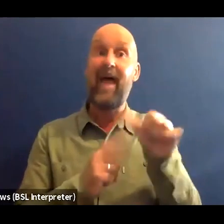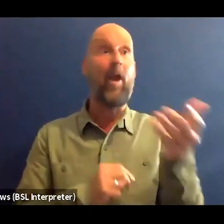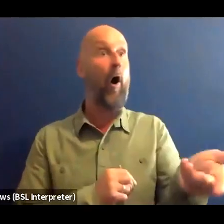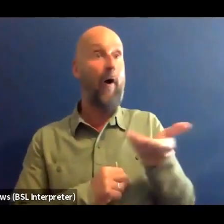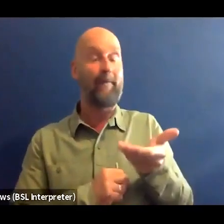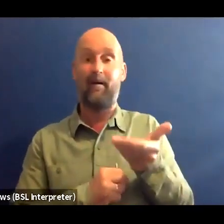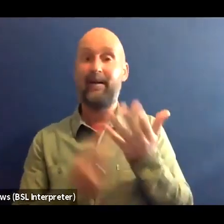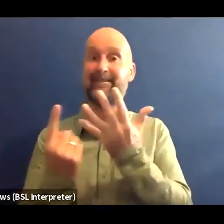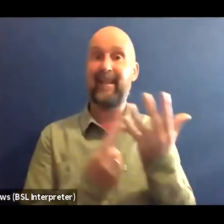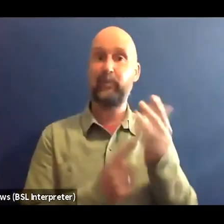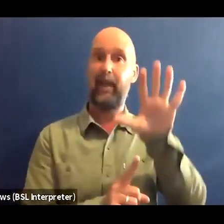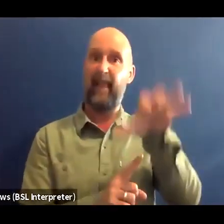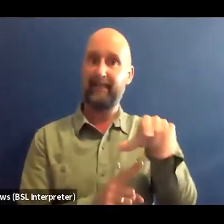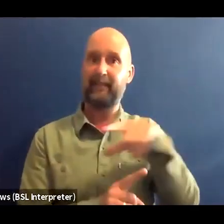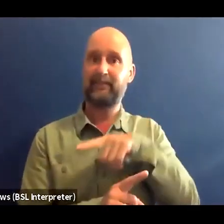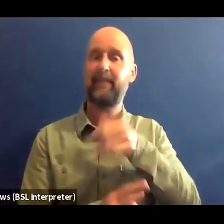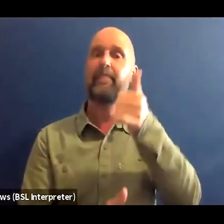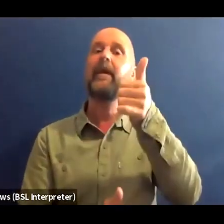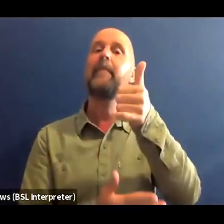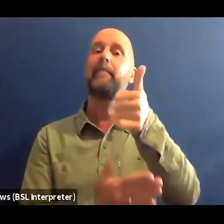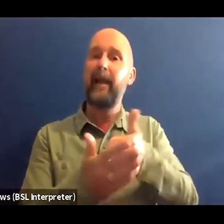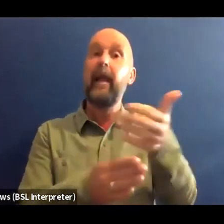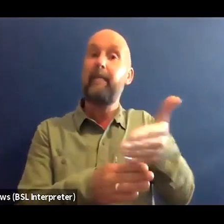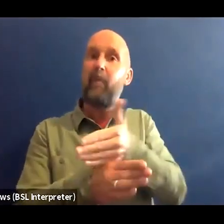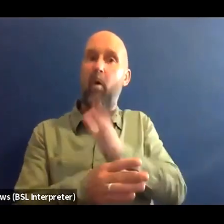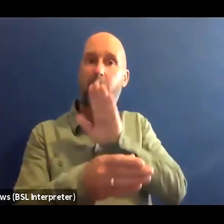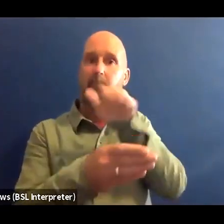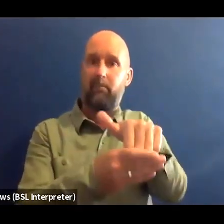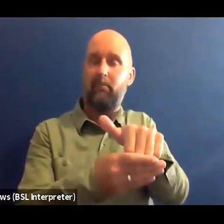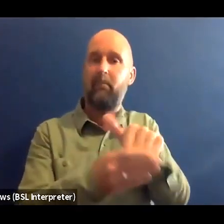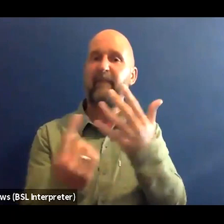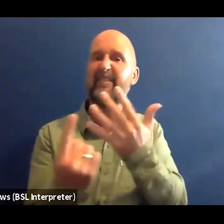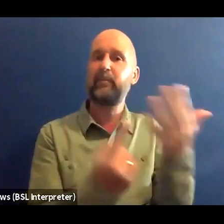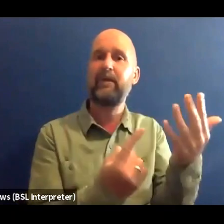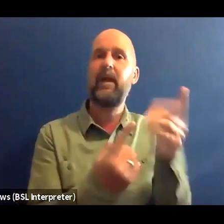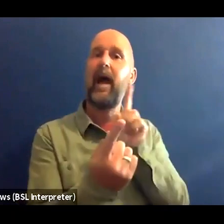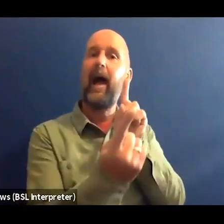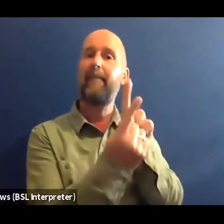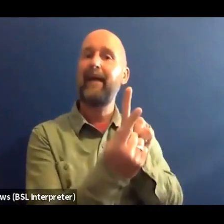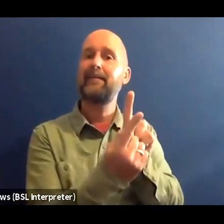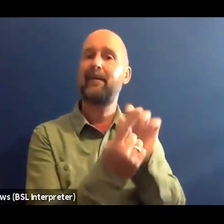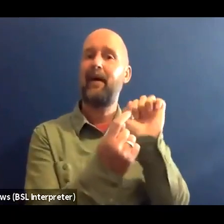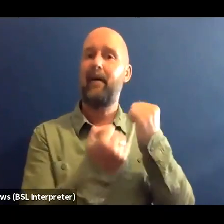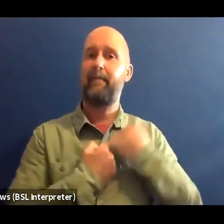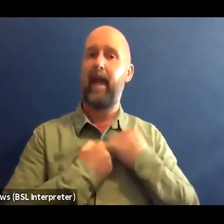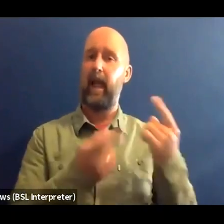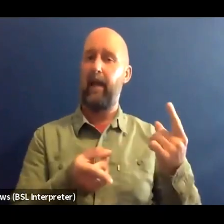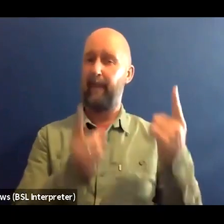placement, and at the beginning, before I started, I met with my manager,